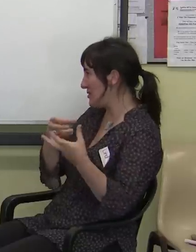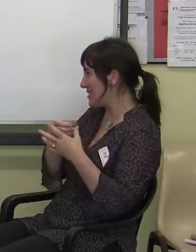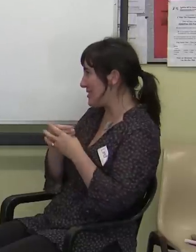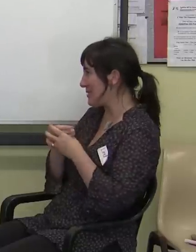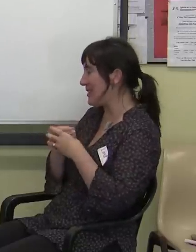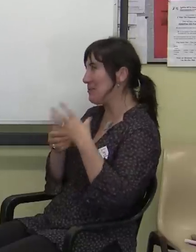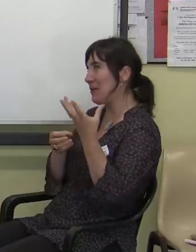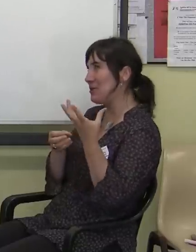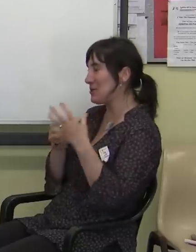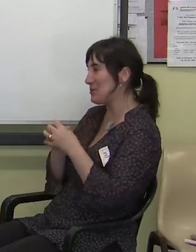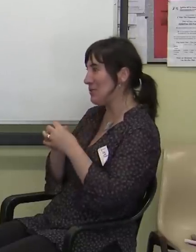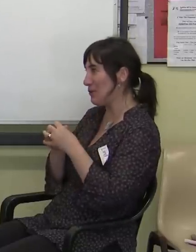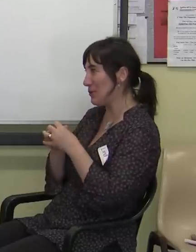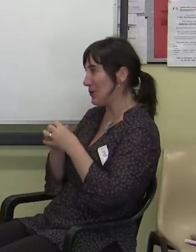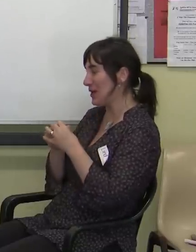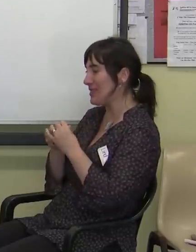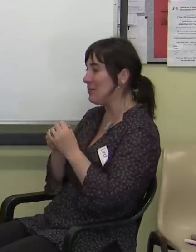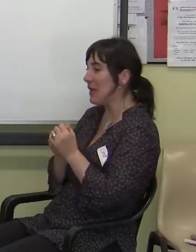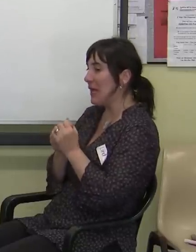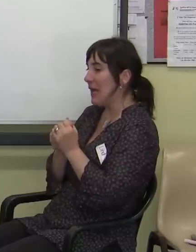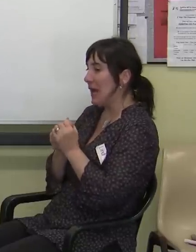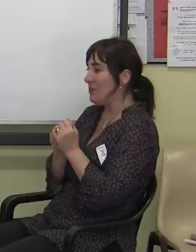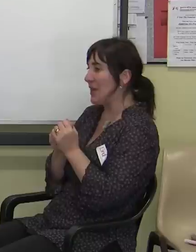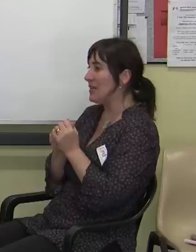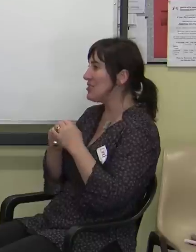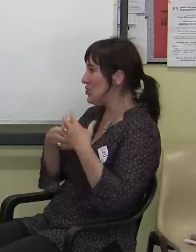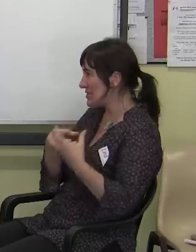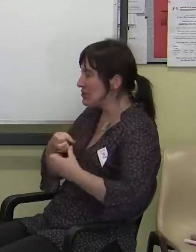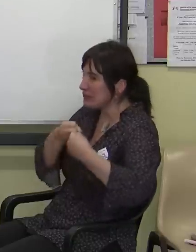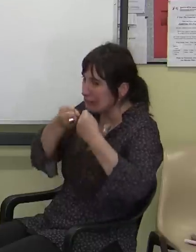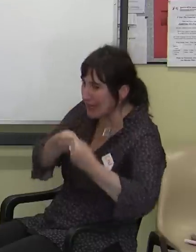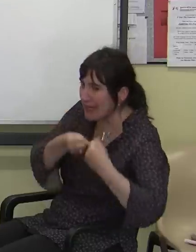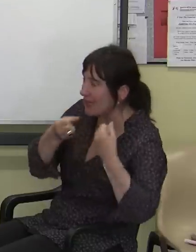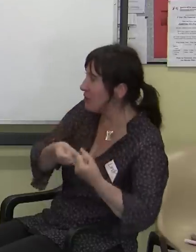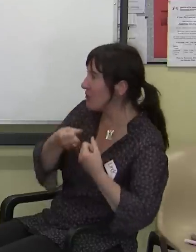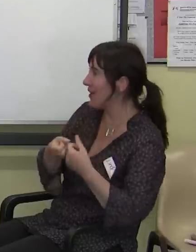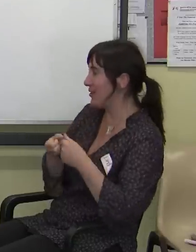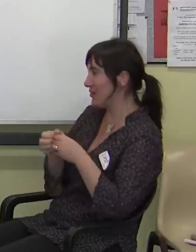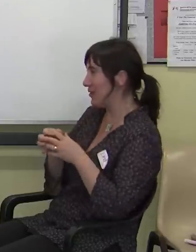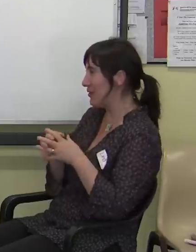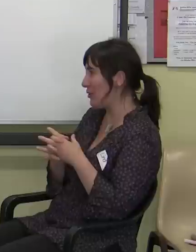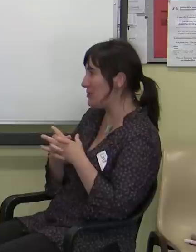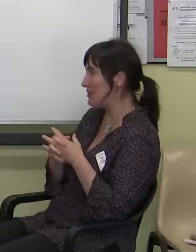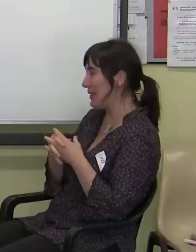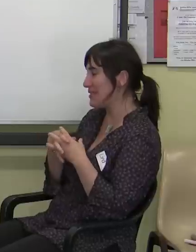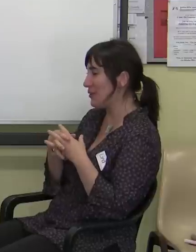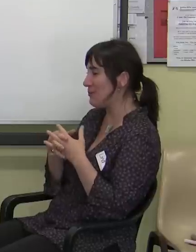sessions and I'm thinking maybe because I've put my rates up. And it's just not cranking along like I'd hoped it to be. So I'm